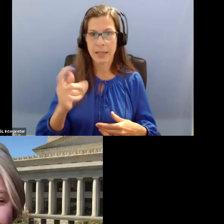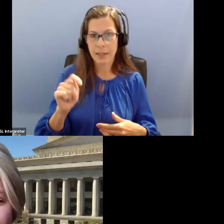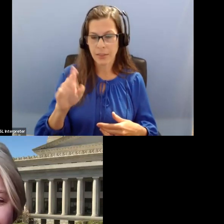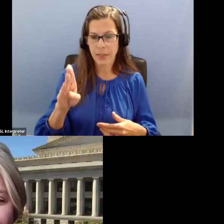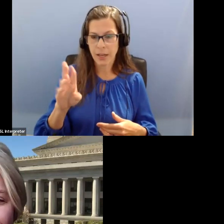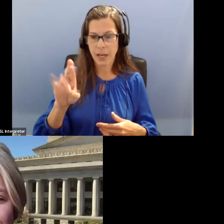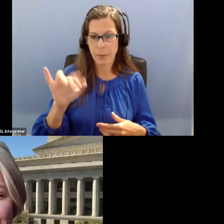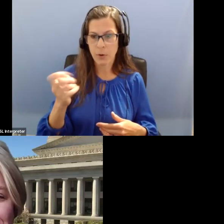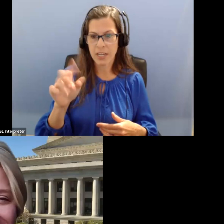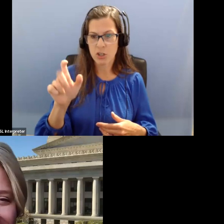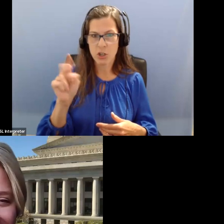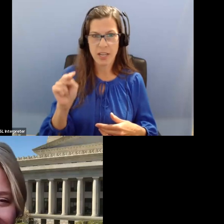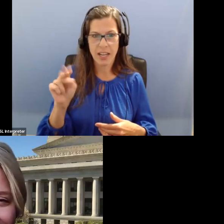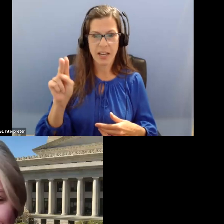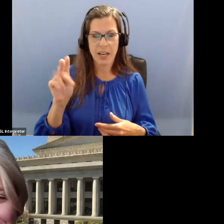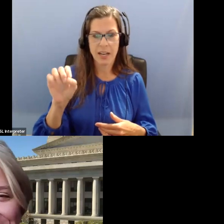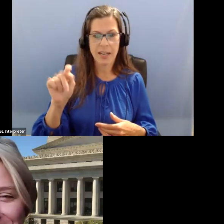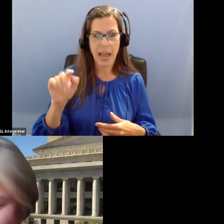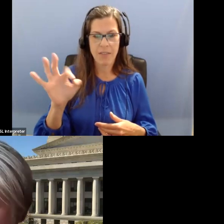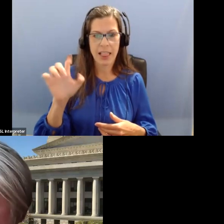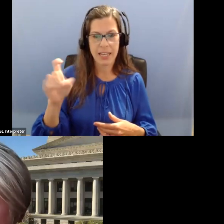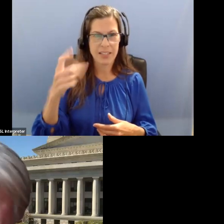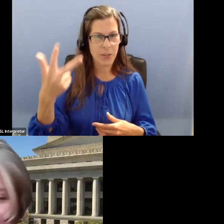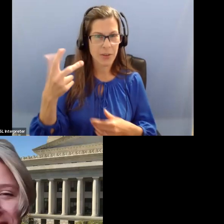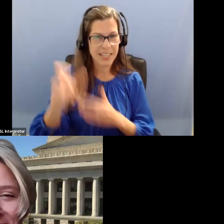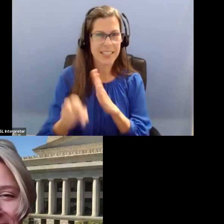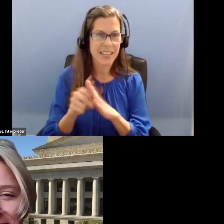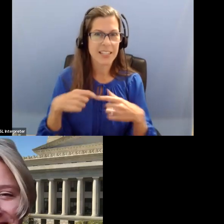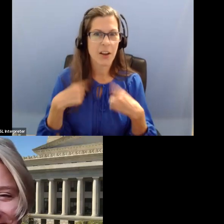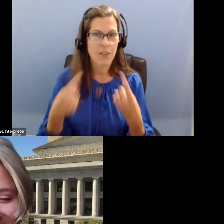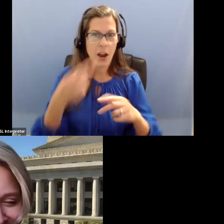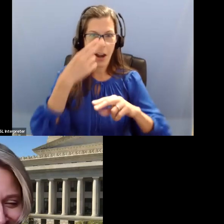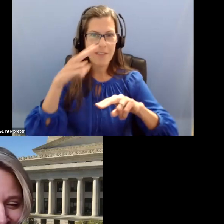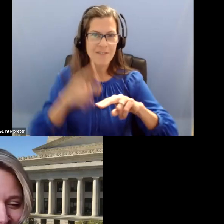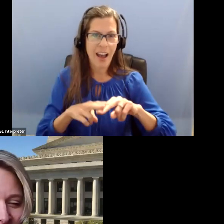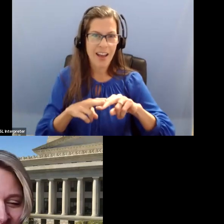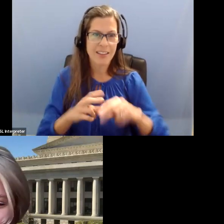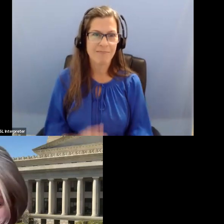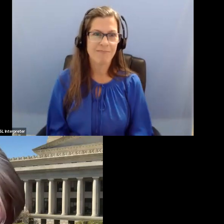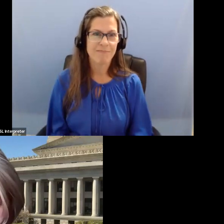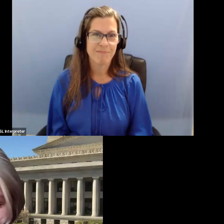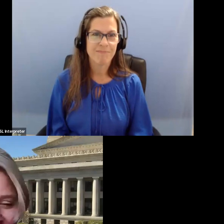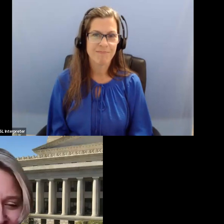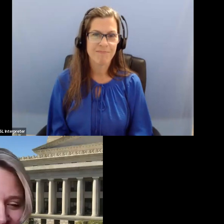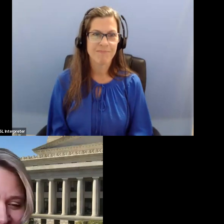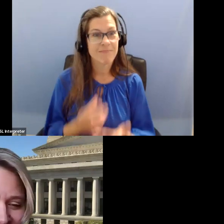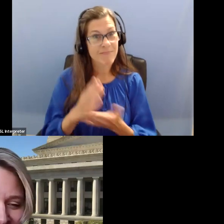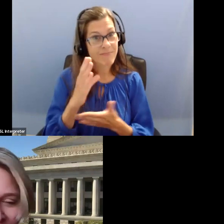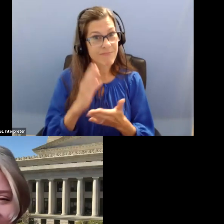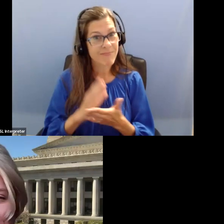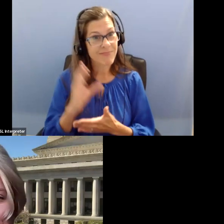Netflix. I've seen, I think there's 3 seasons now. So very fun. All right. I feel